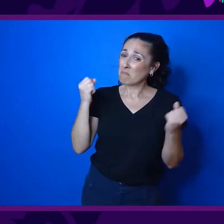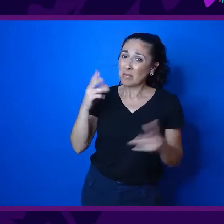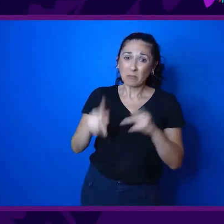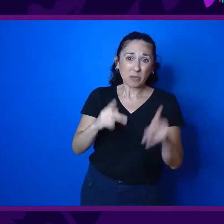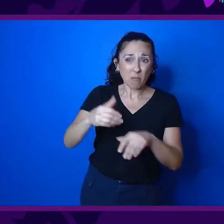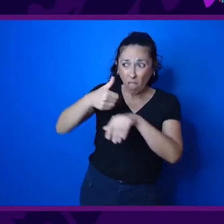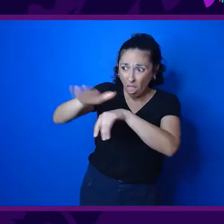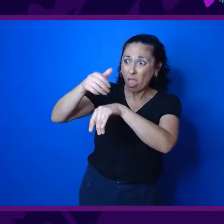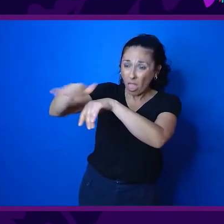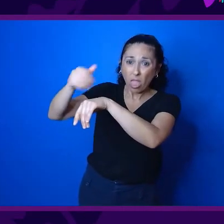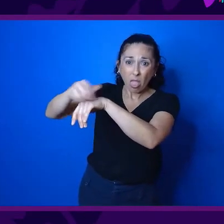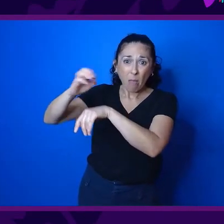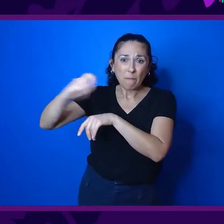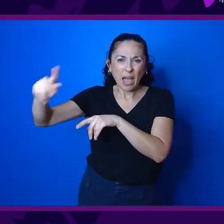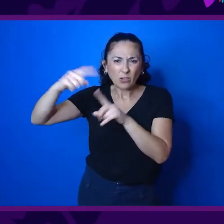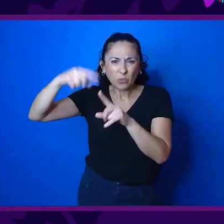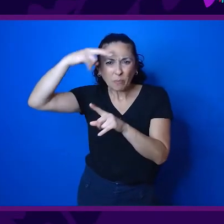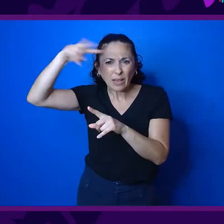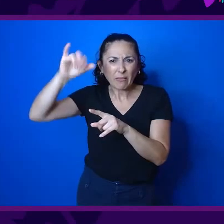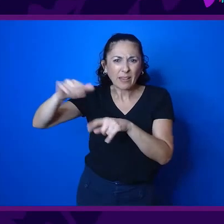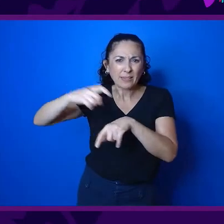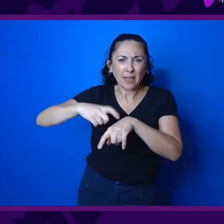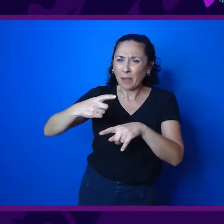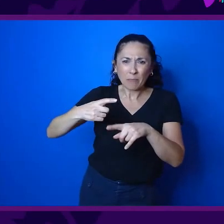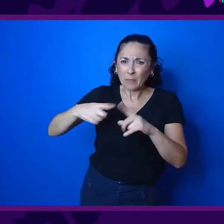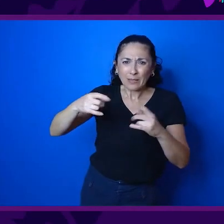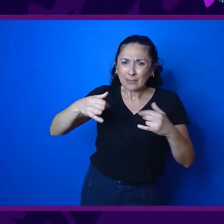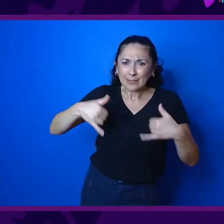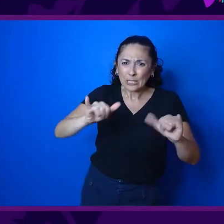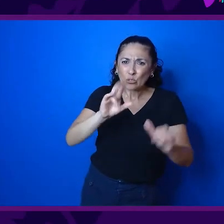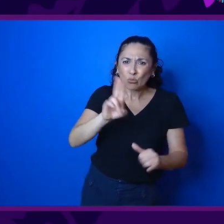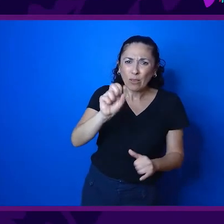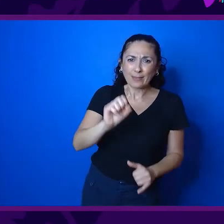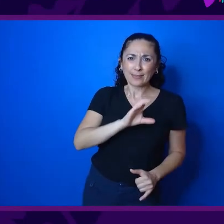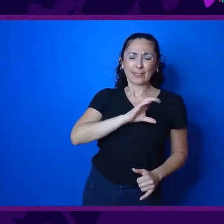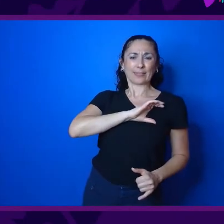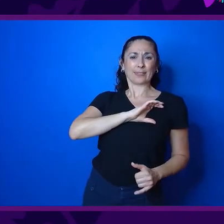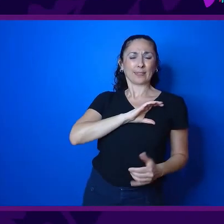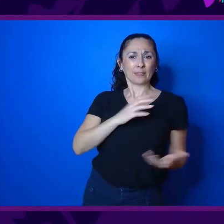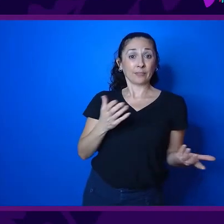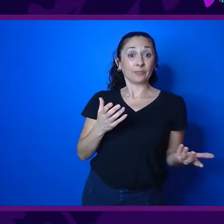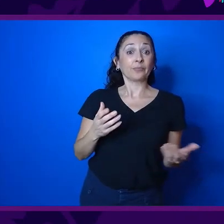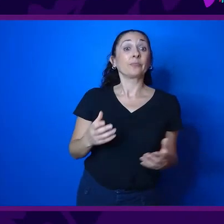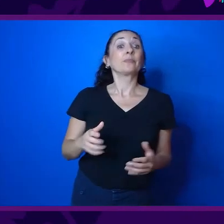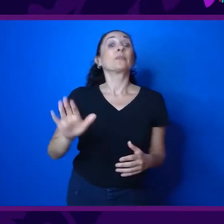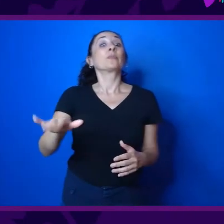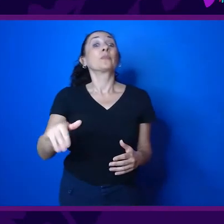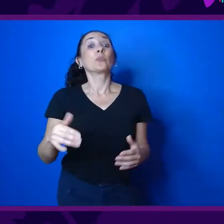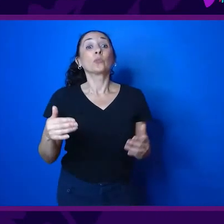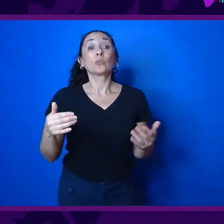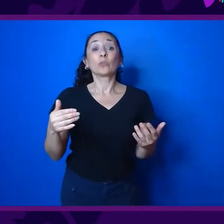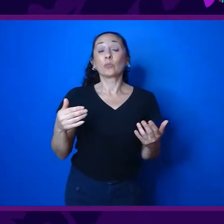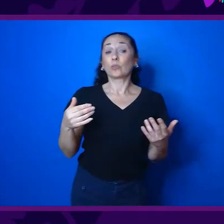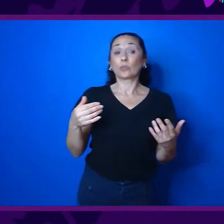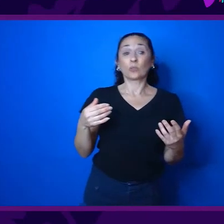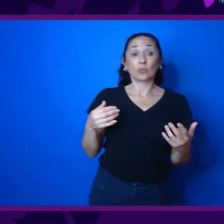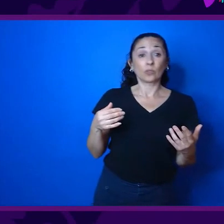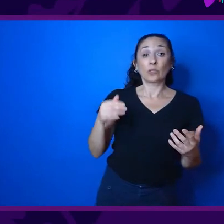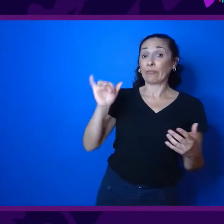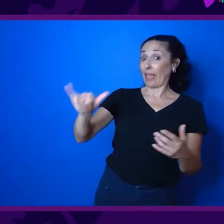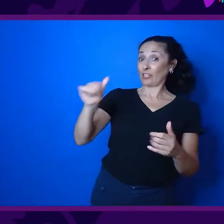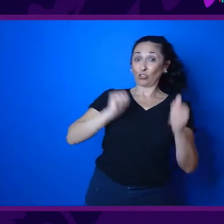U.S. citizens, but they deported them anyway. So the show takes place, your show takes place